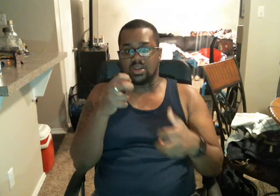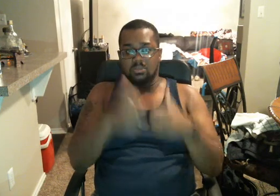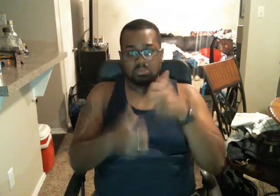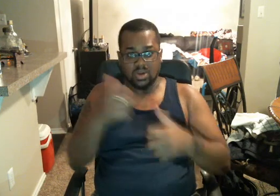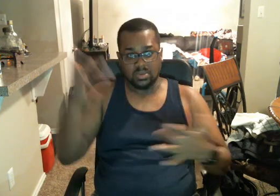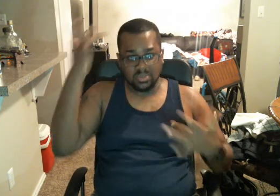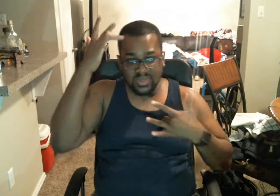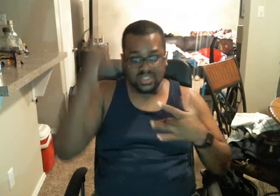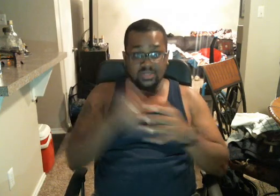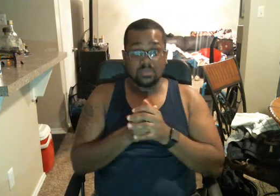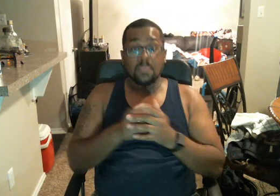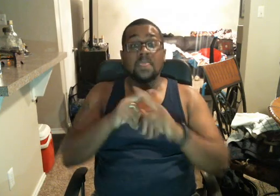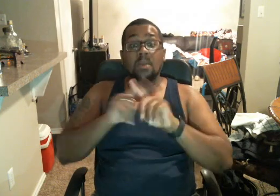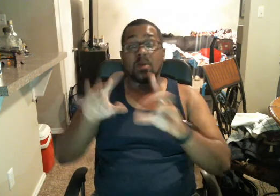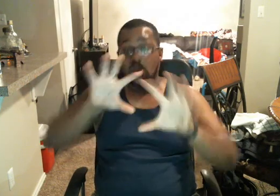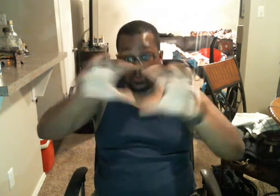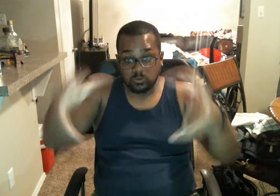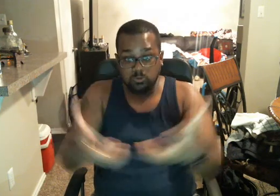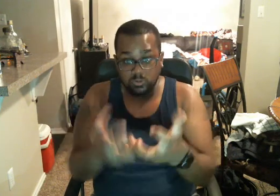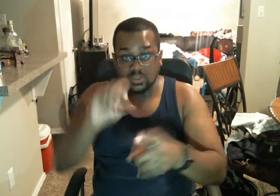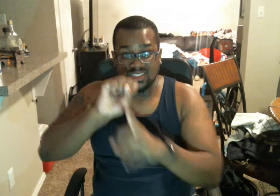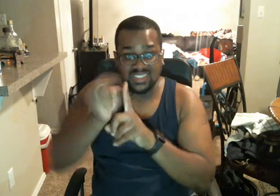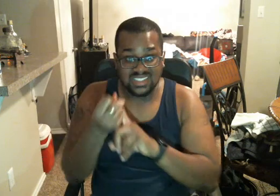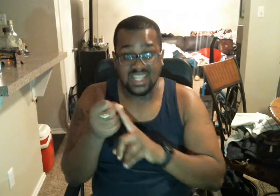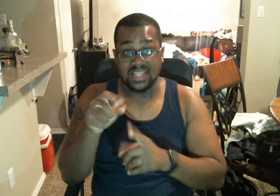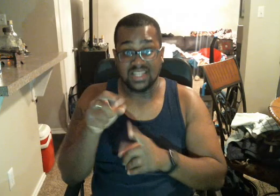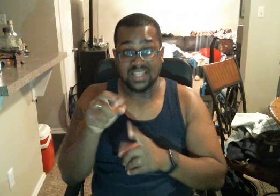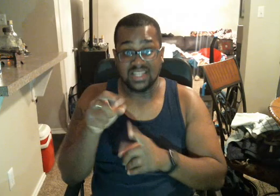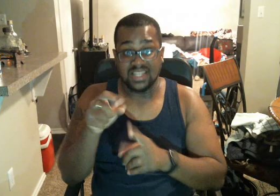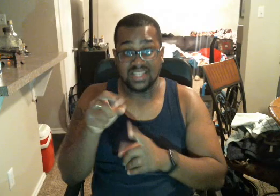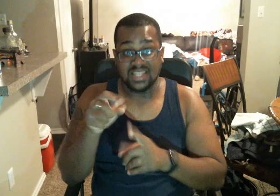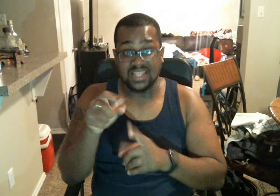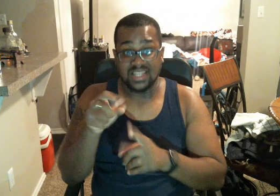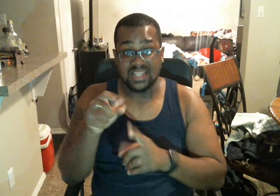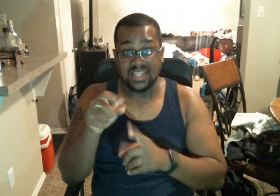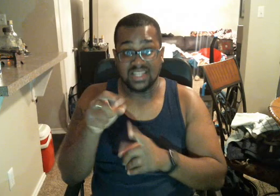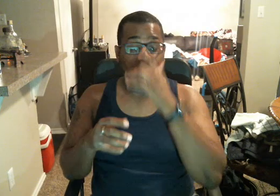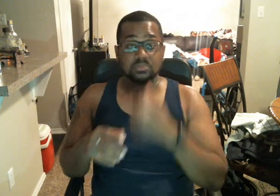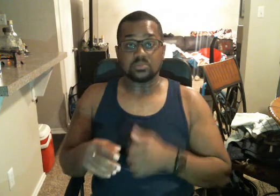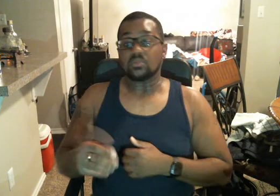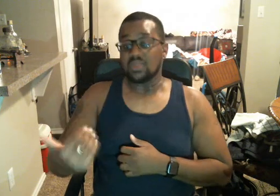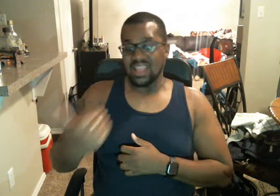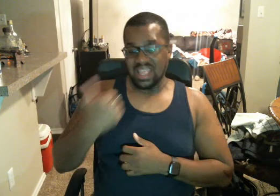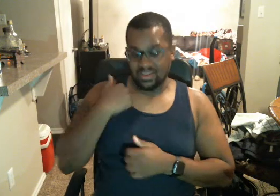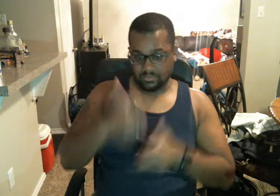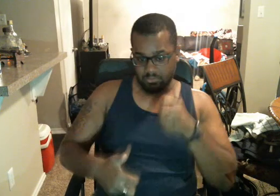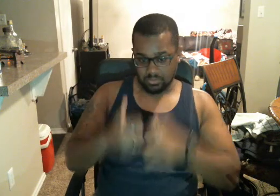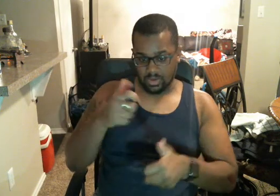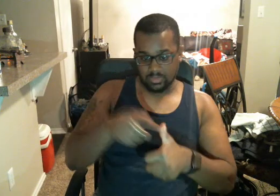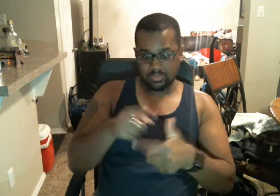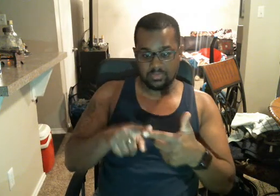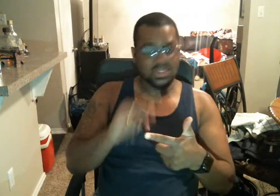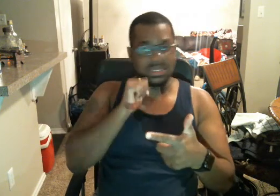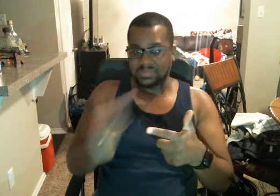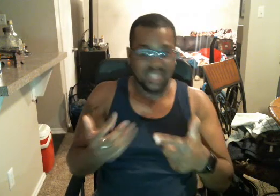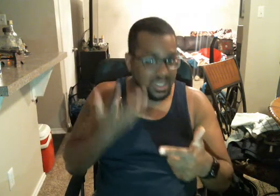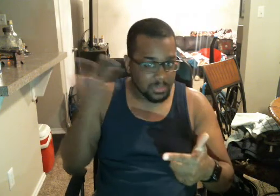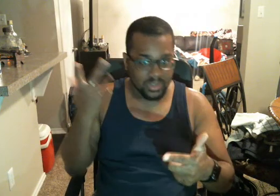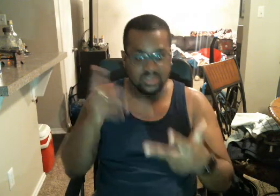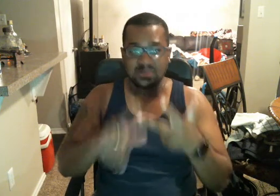do simply this, I'm not ashamed of it, I'm not embarrassed by it, and you know what? I'm kind of proud of the fact that I'm willing to